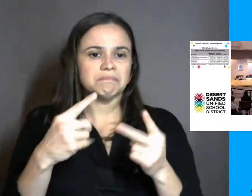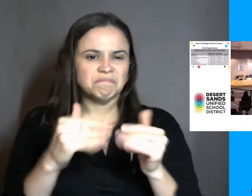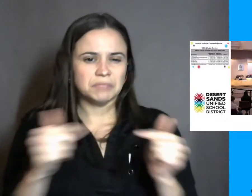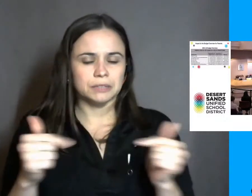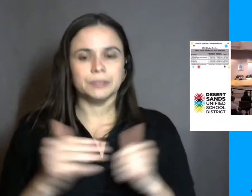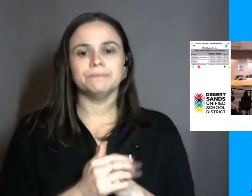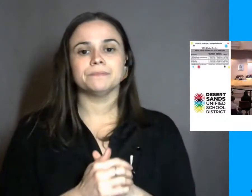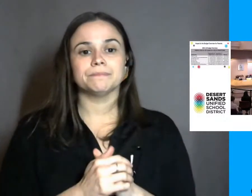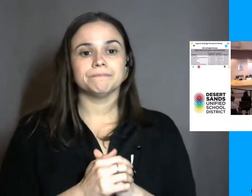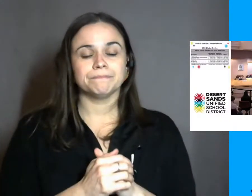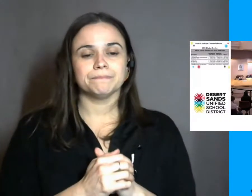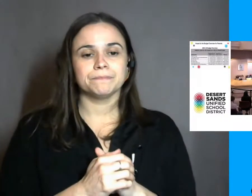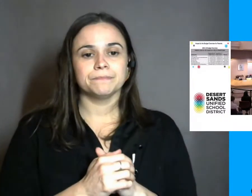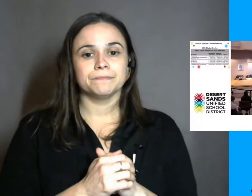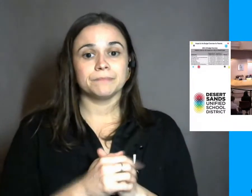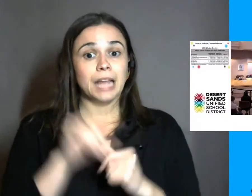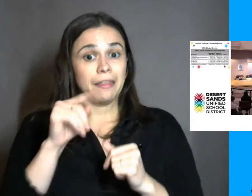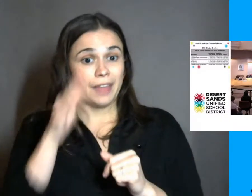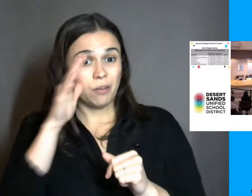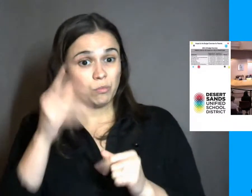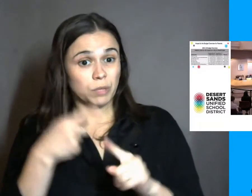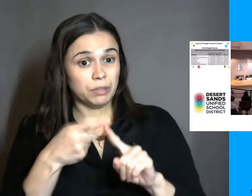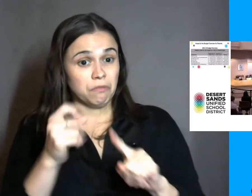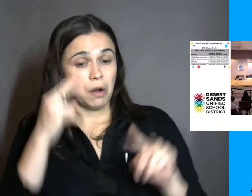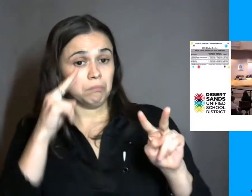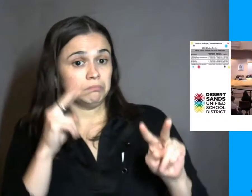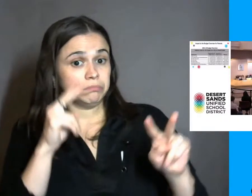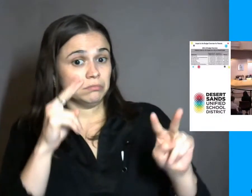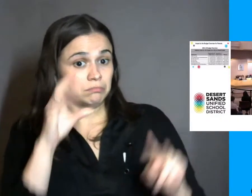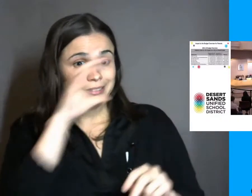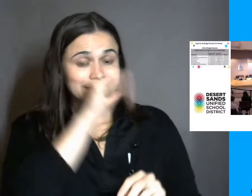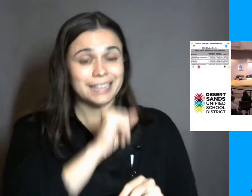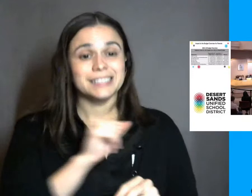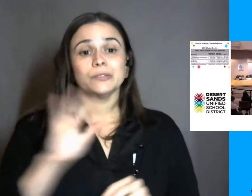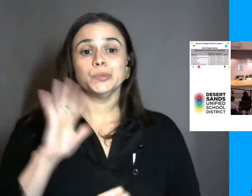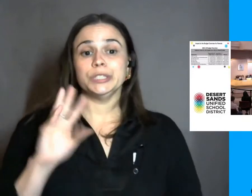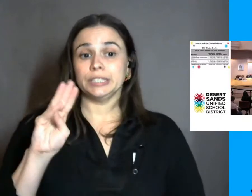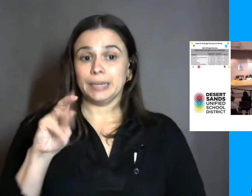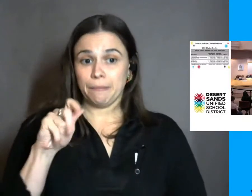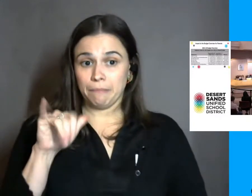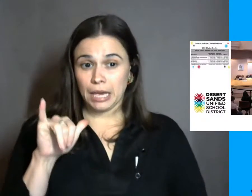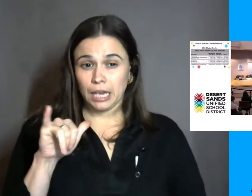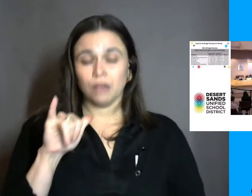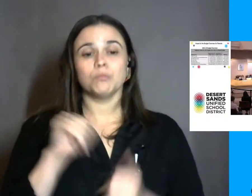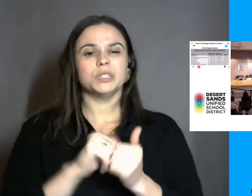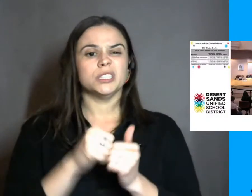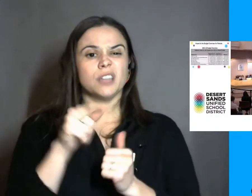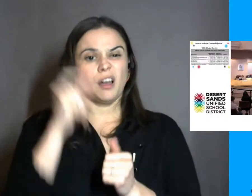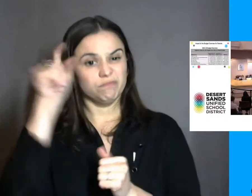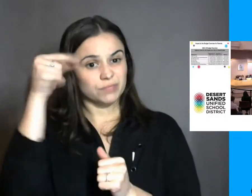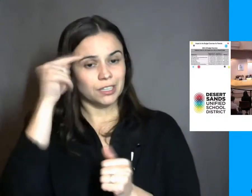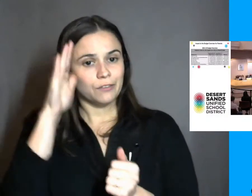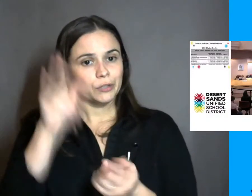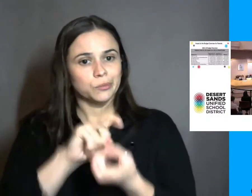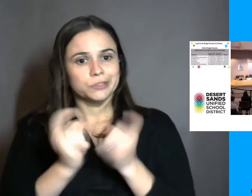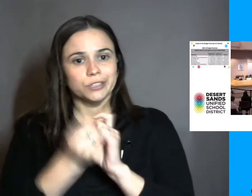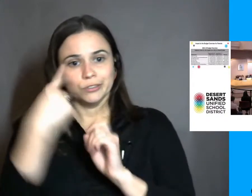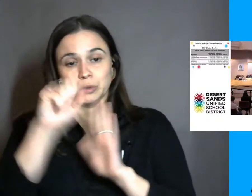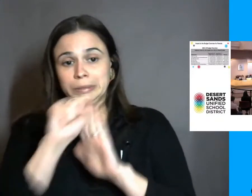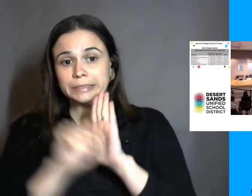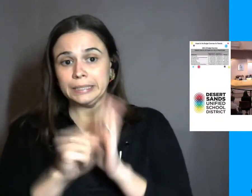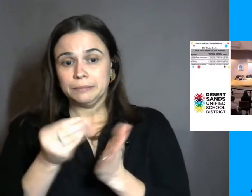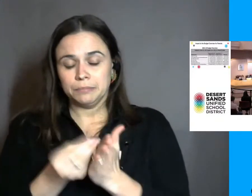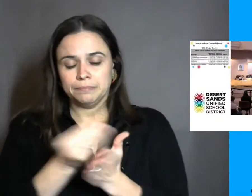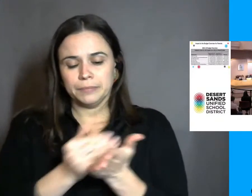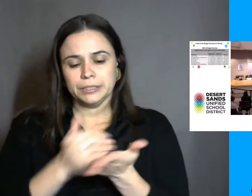governor's projection that are done in May, which is a revision to his state budget. And we also do projections based on